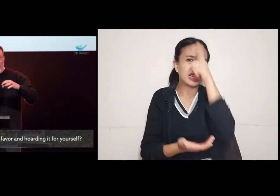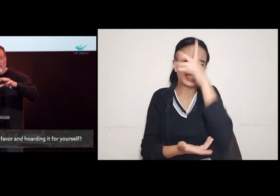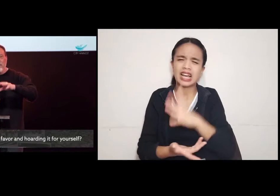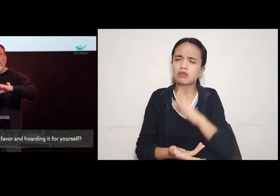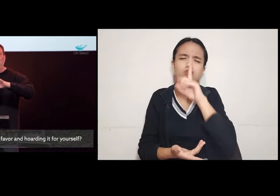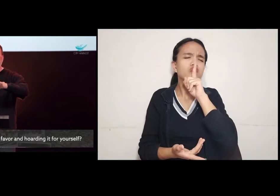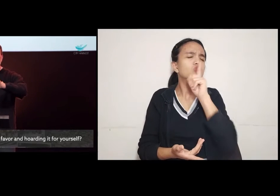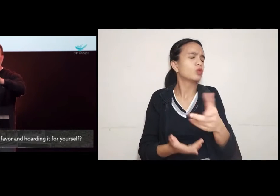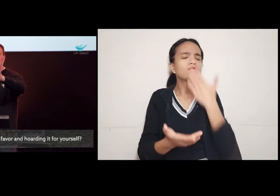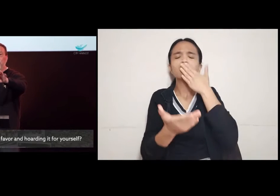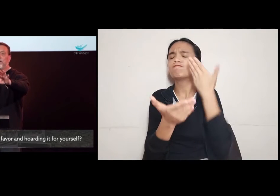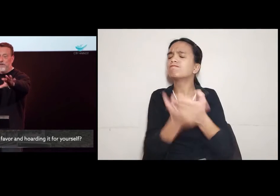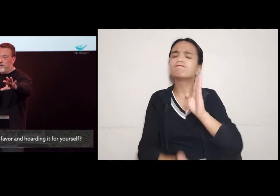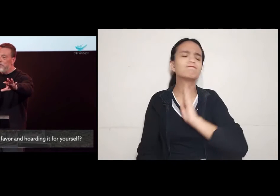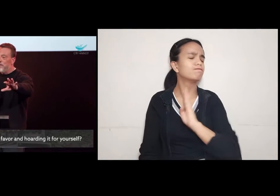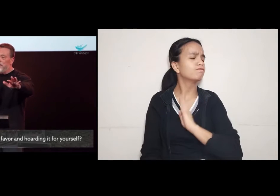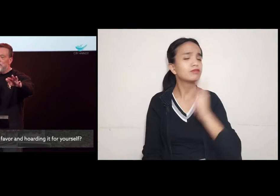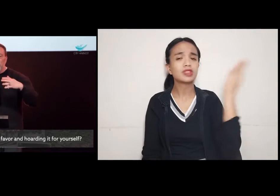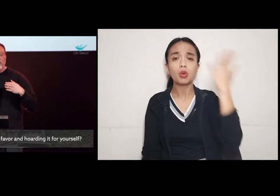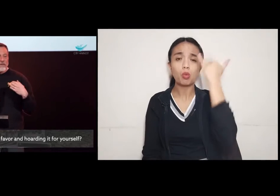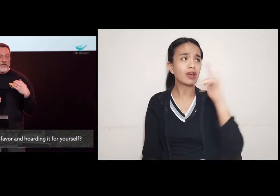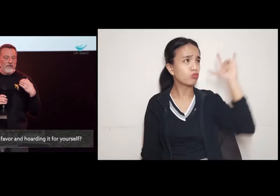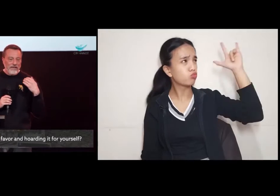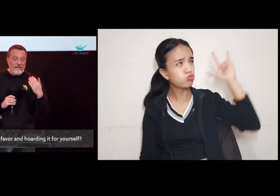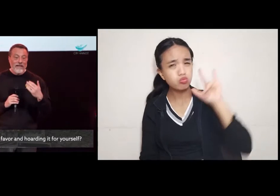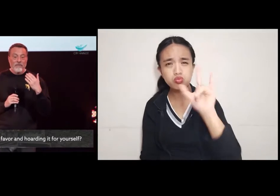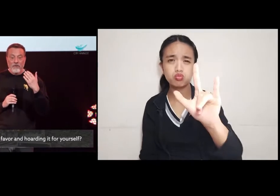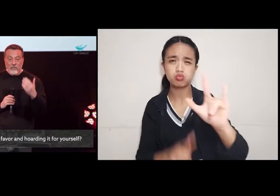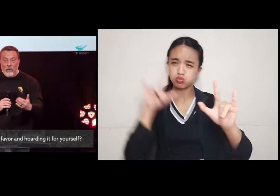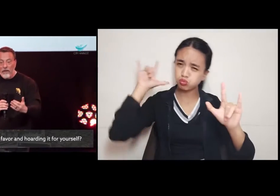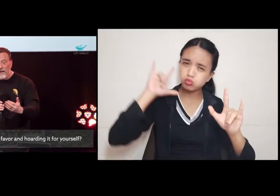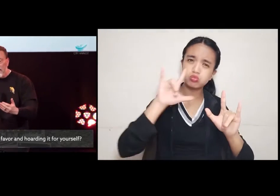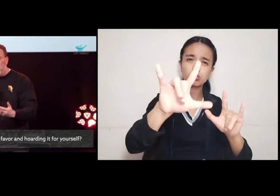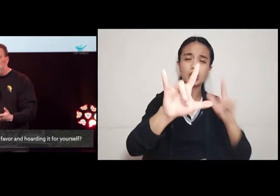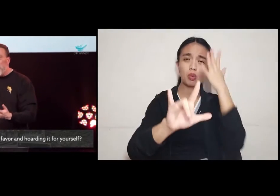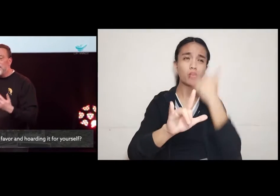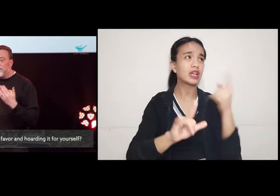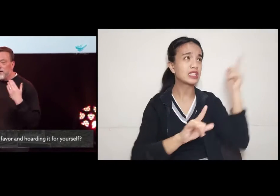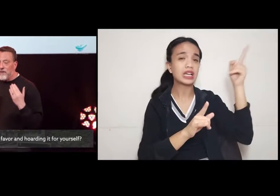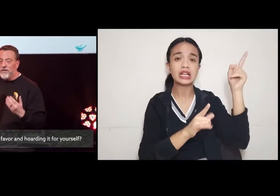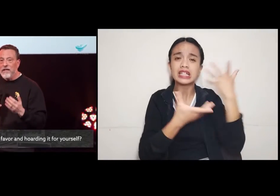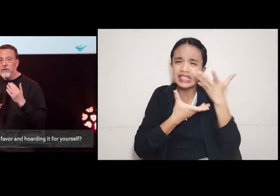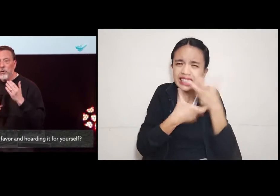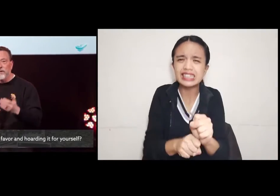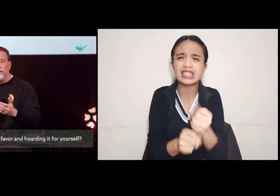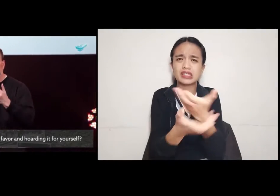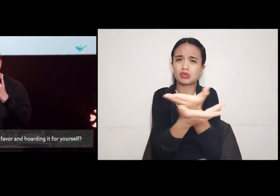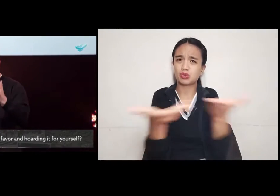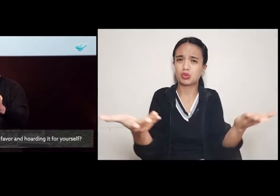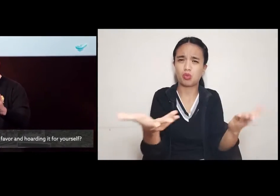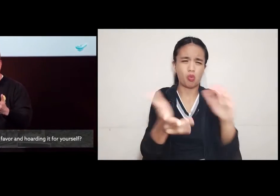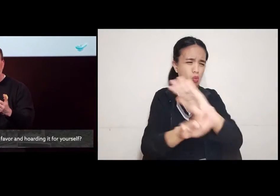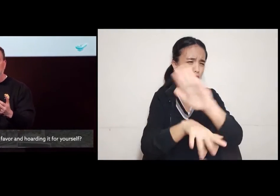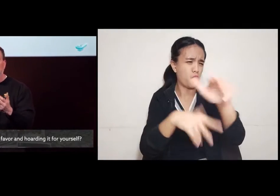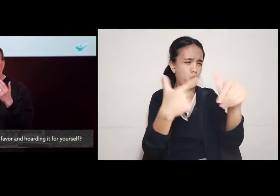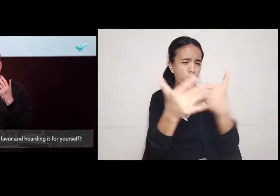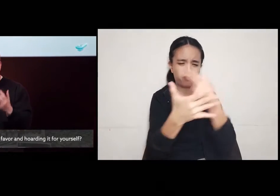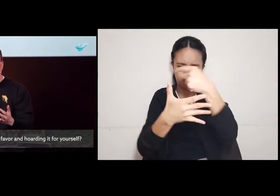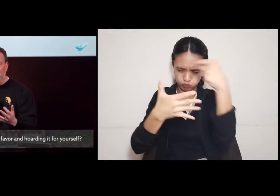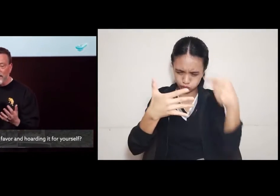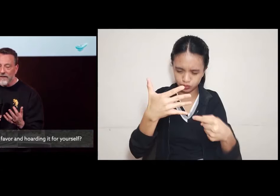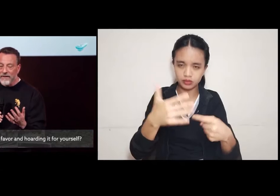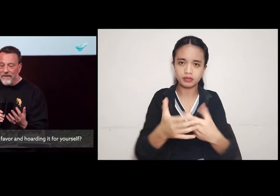and thinking that somehow God has been good to you just because he loves you more rather than because he trusted you